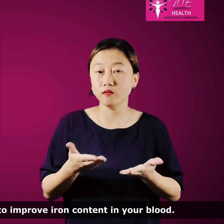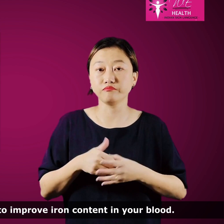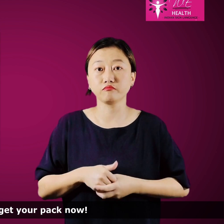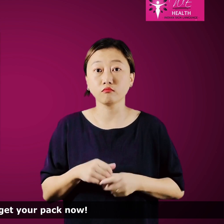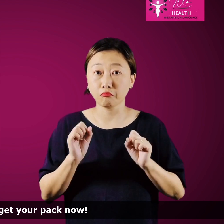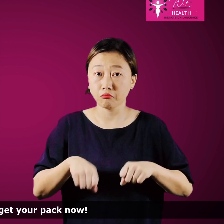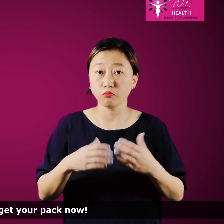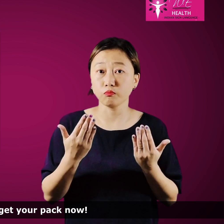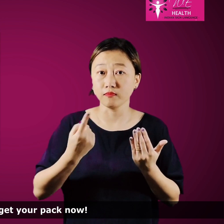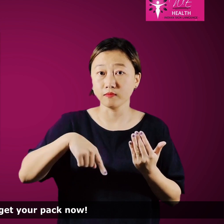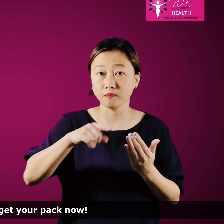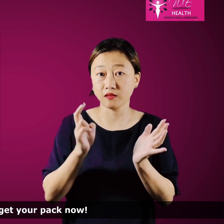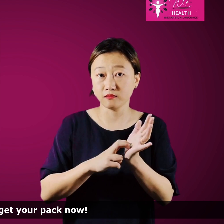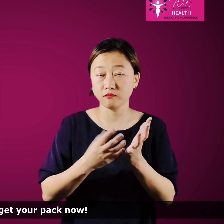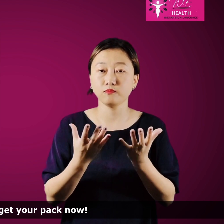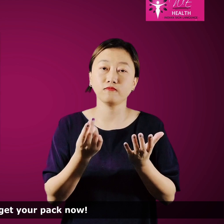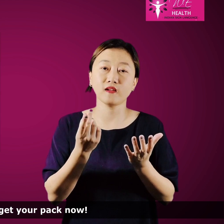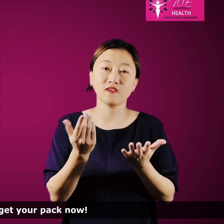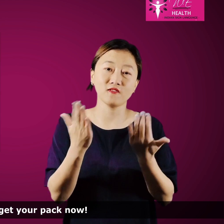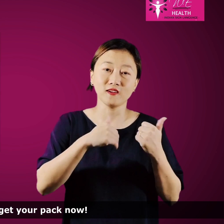Click Link in Description to get your pack now.